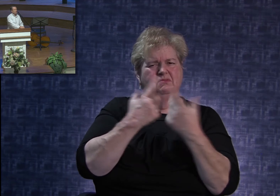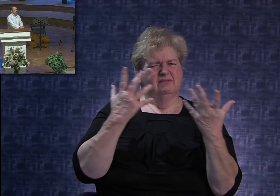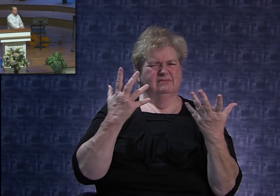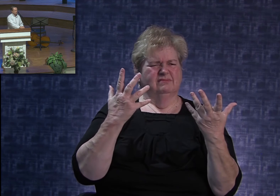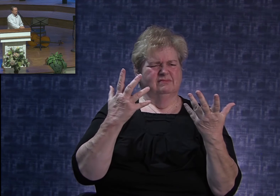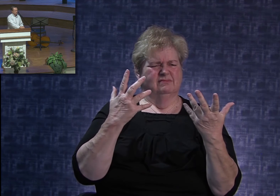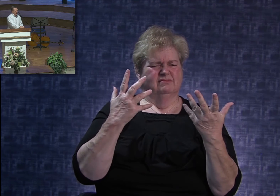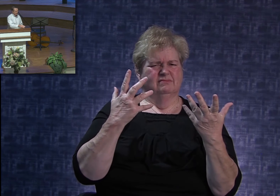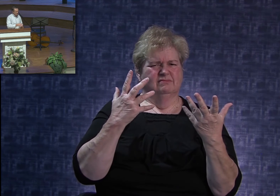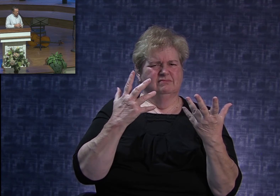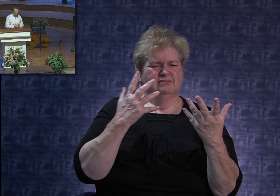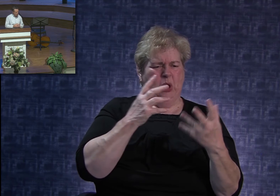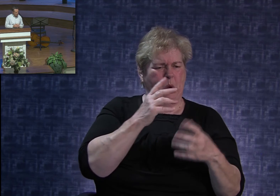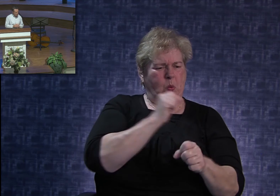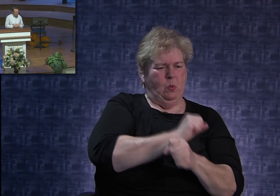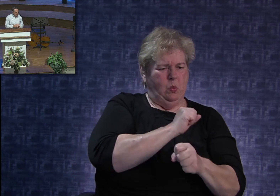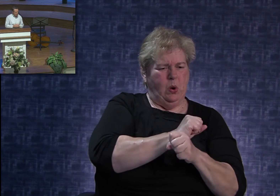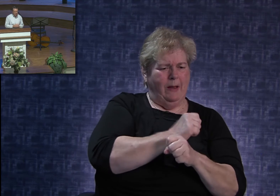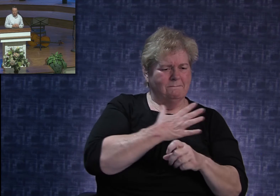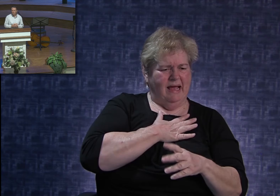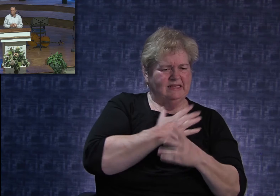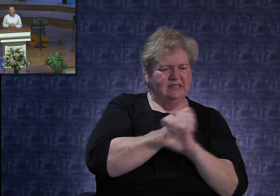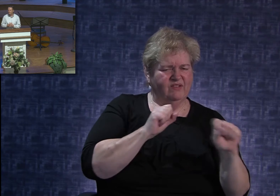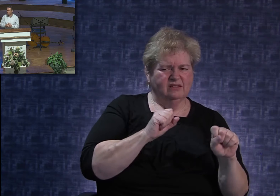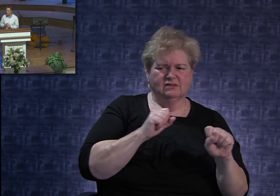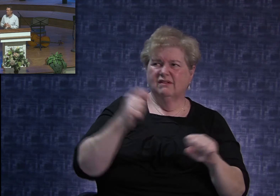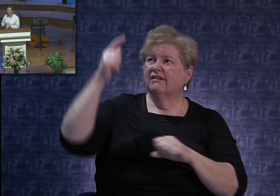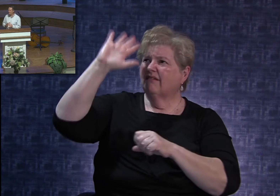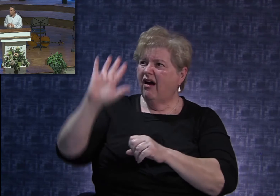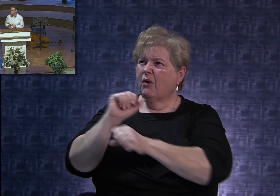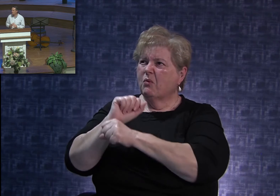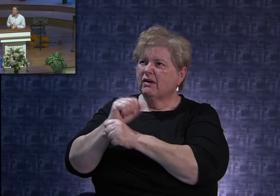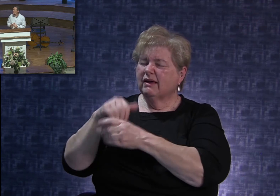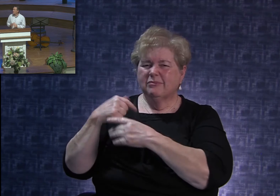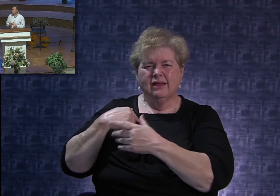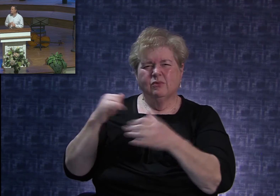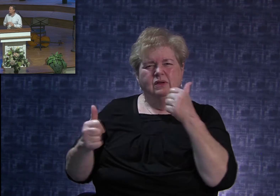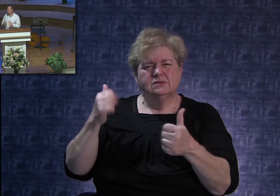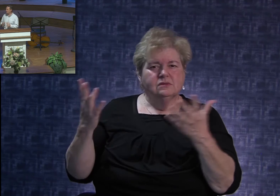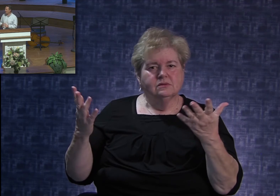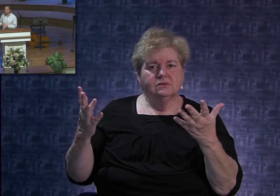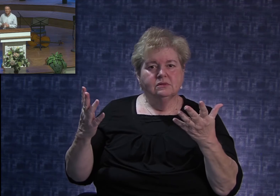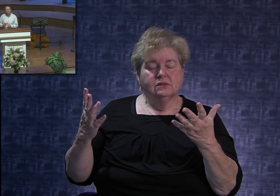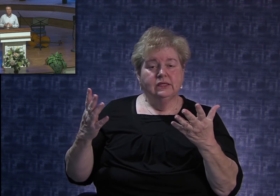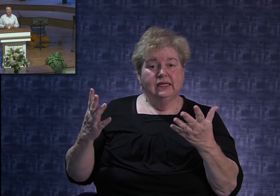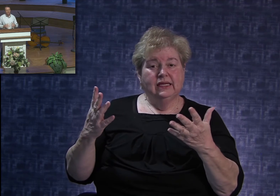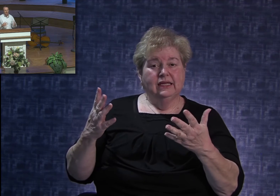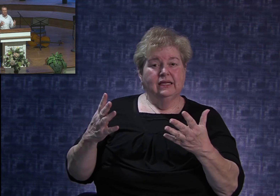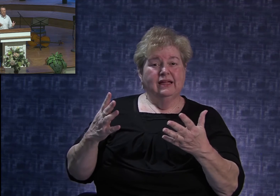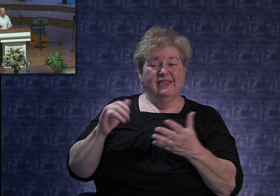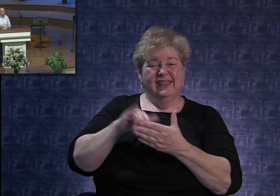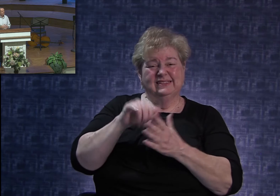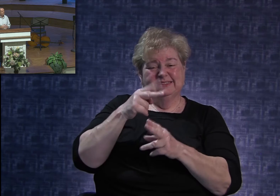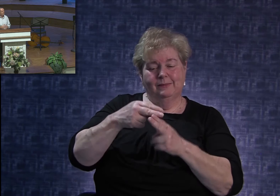dichotomy, okay? And if the kids are paying attention to their handout, it's not just a dichotomy, it's a